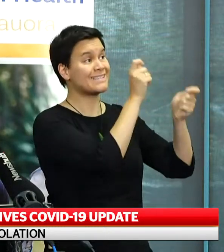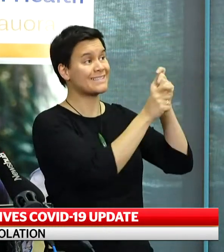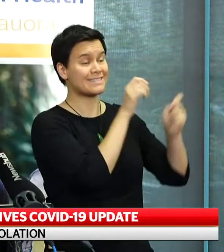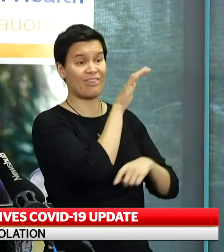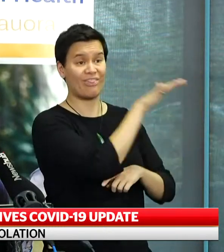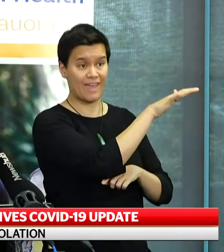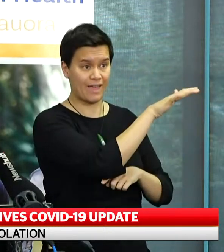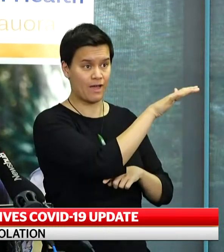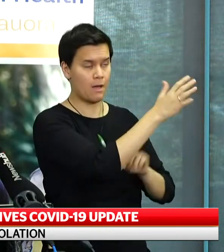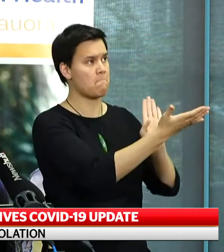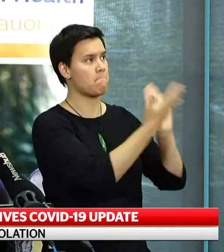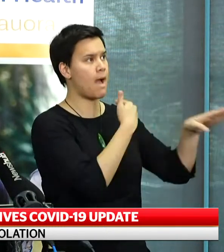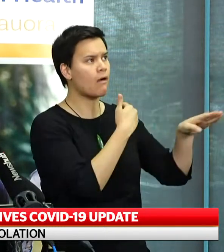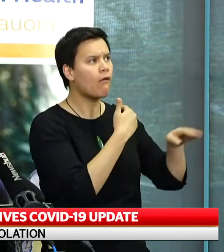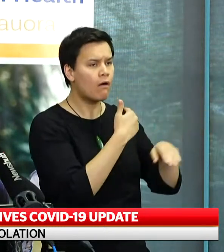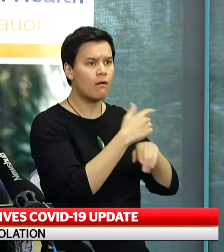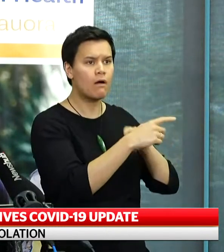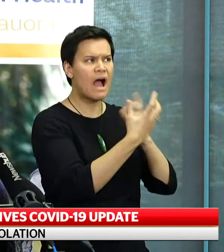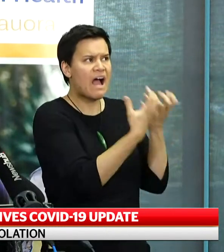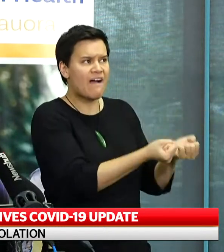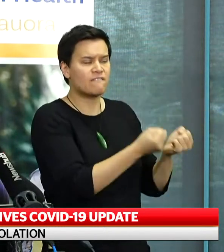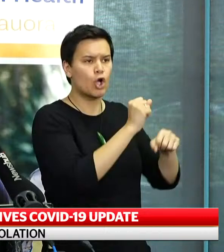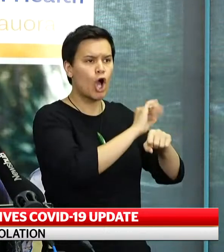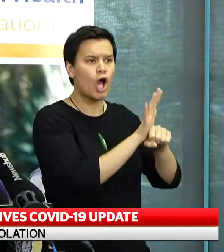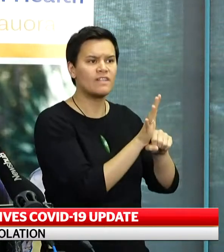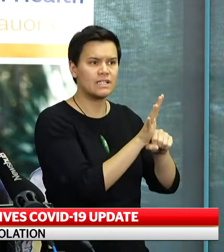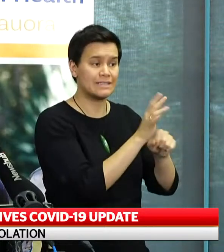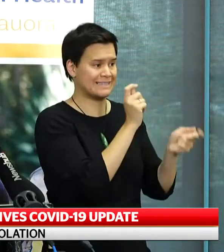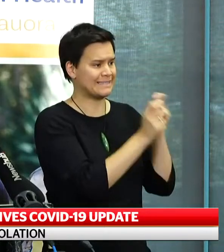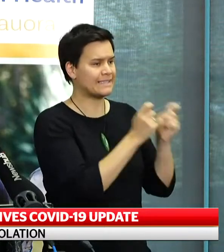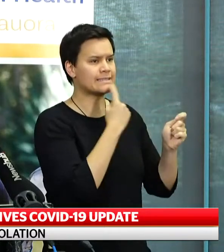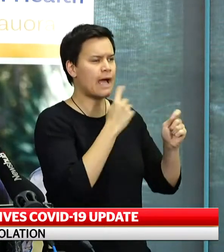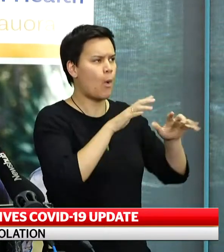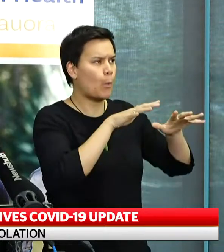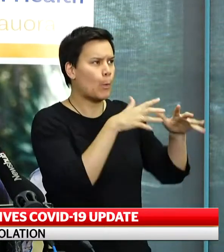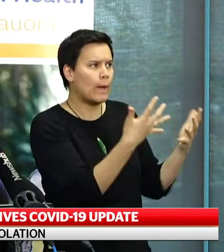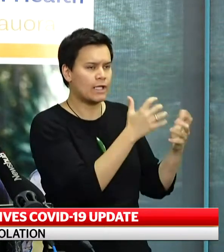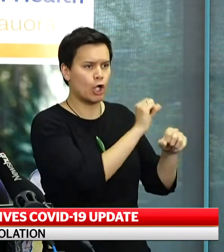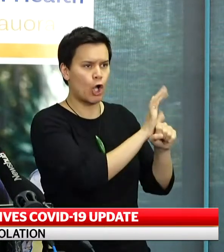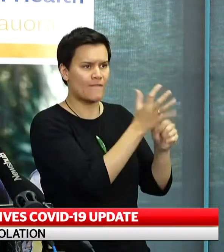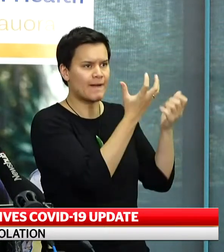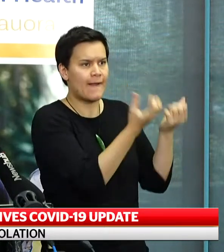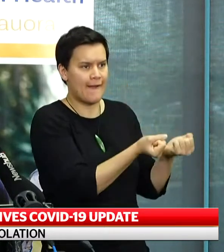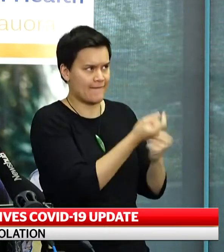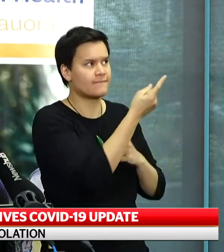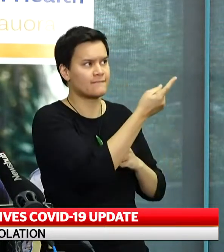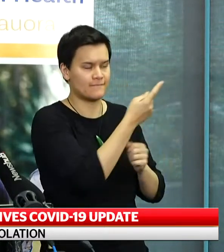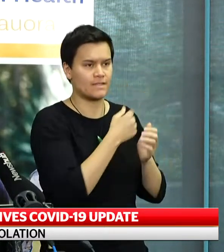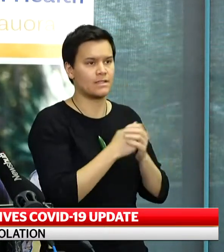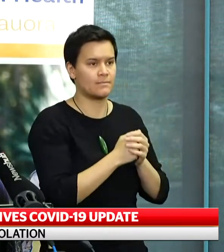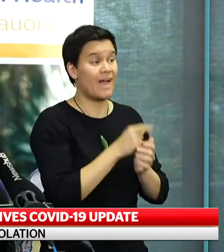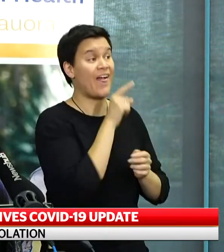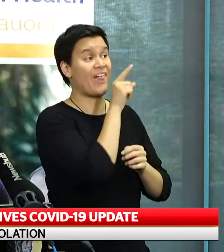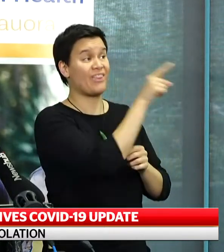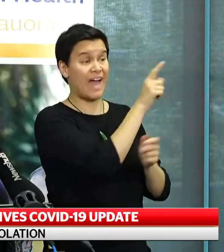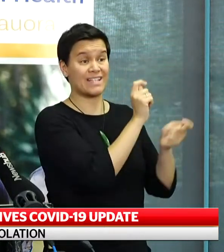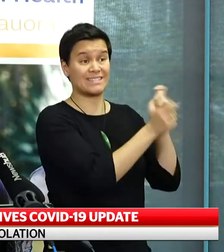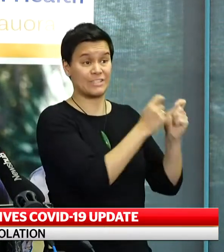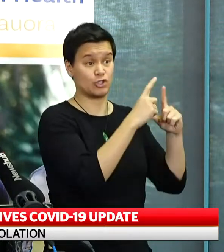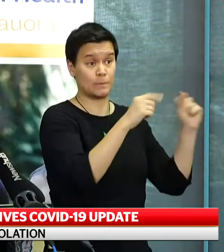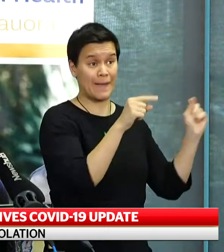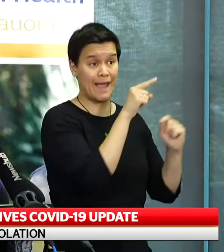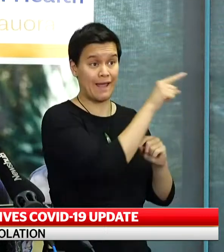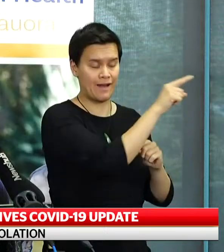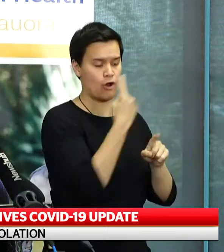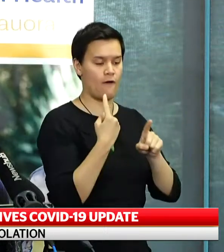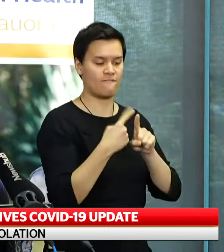for Covid-19 on arrival last Friday, the 23rd of October. Now, that entry test into Japan is a rapid antigen test. It's